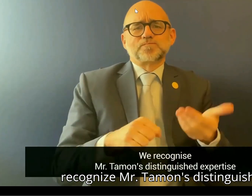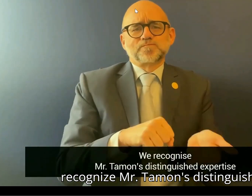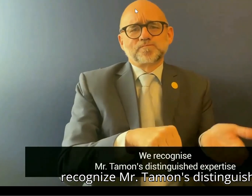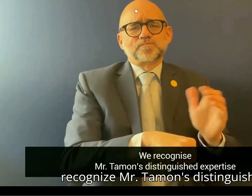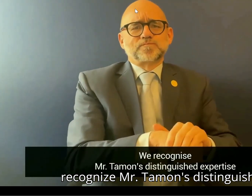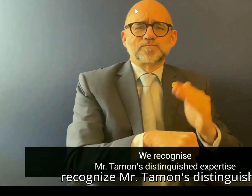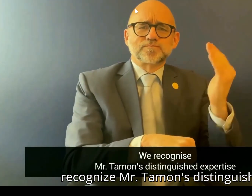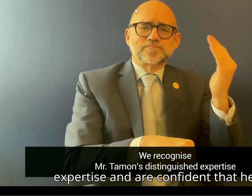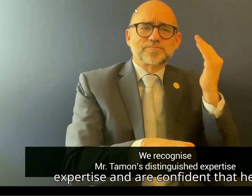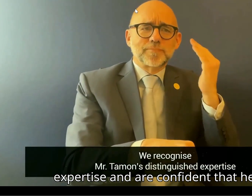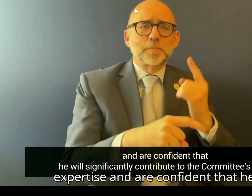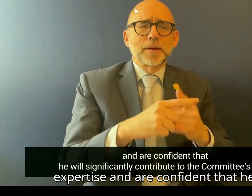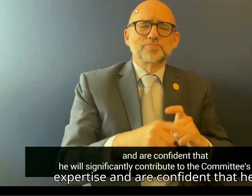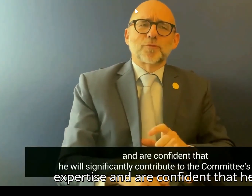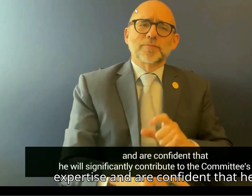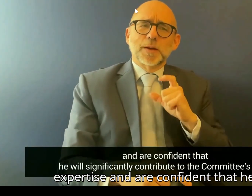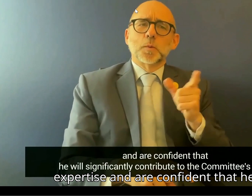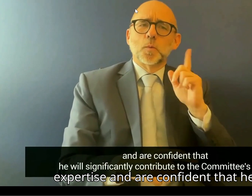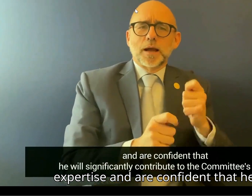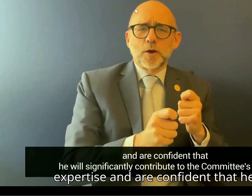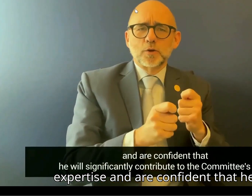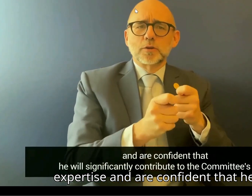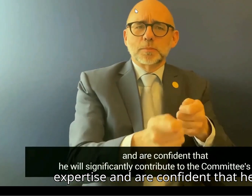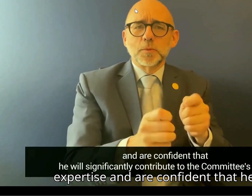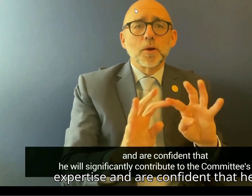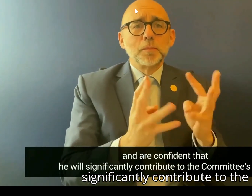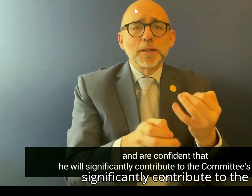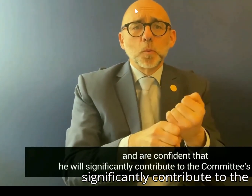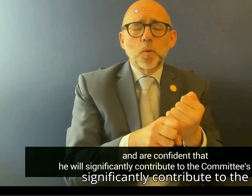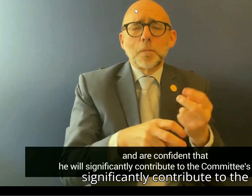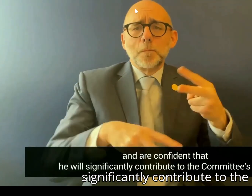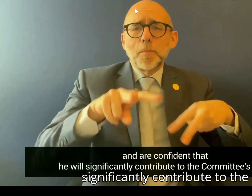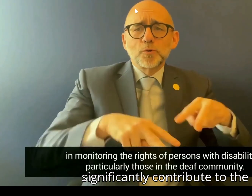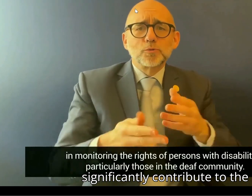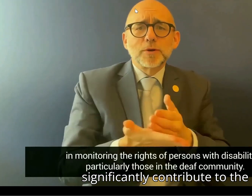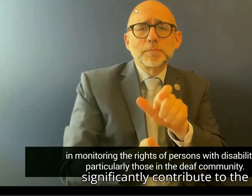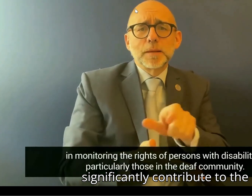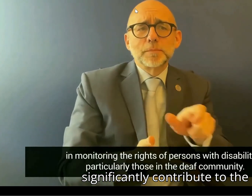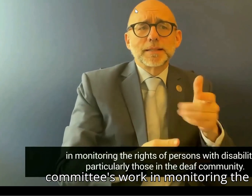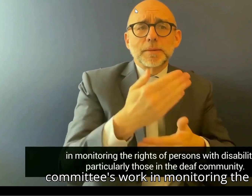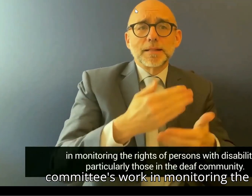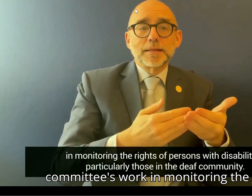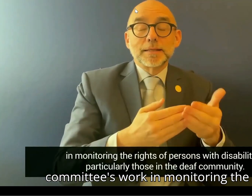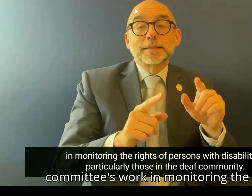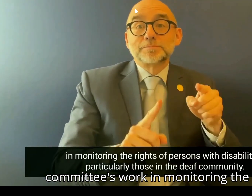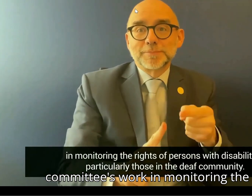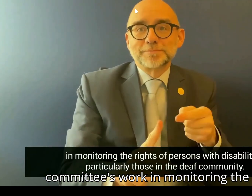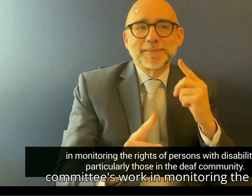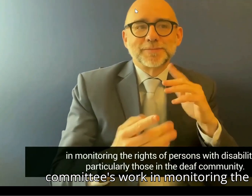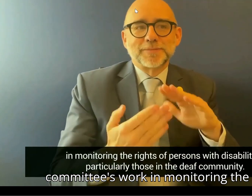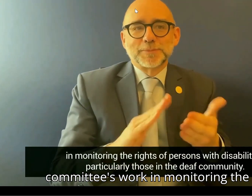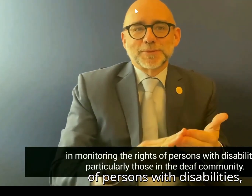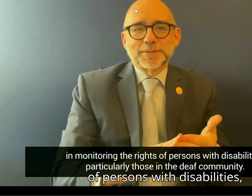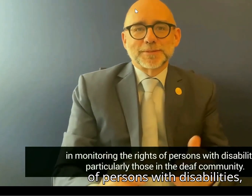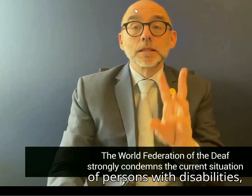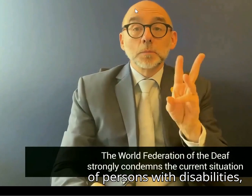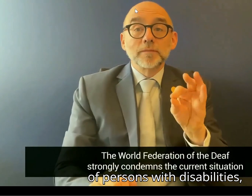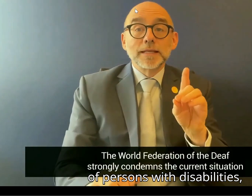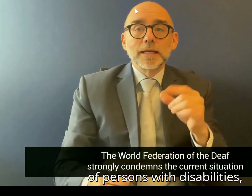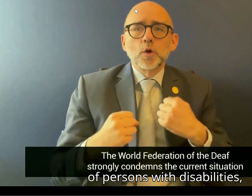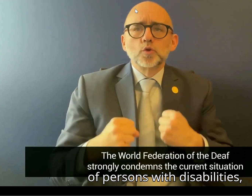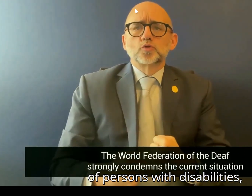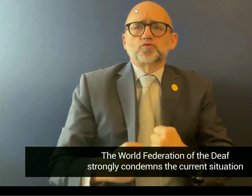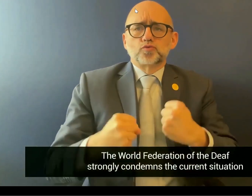Mr. Tamon's distinguished expertise and are confident that he will significantly contribute to the Committee's work in monitoring the rights of persons